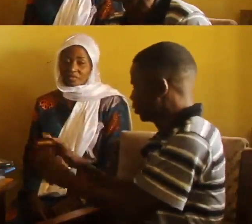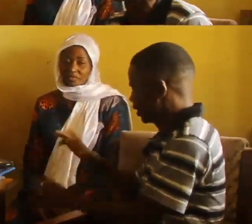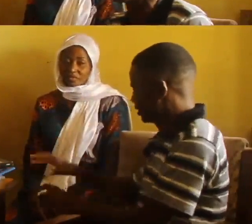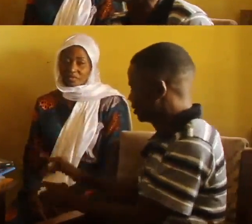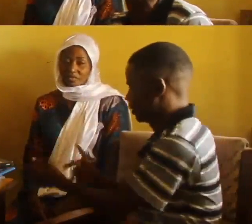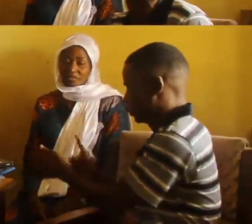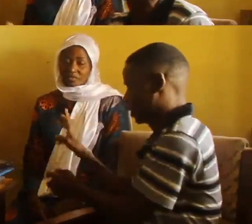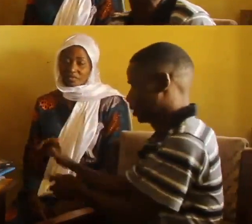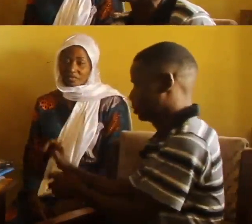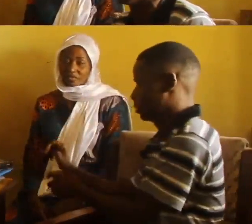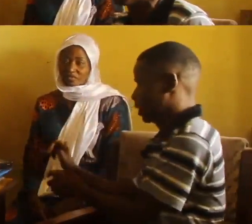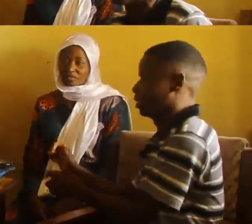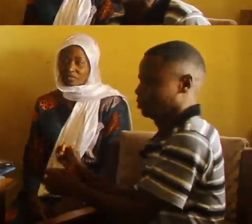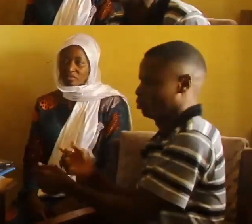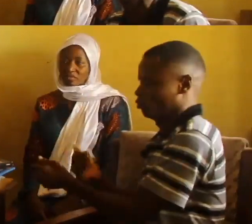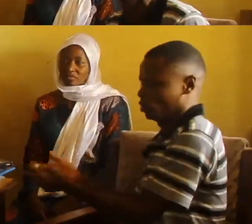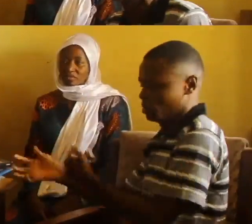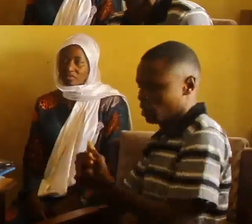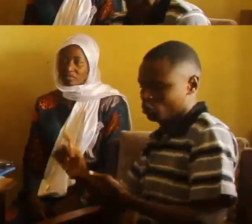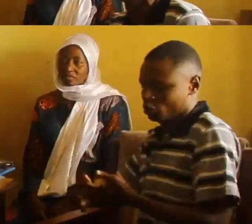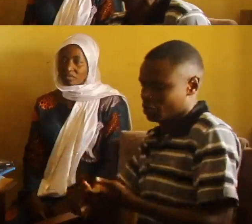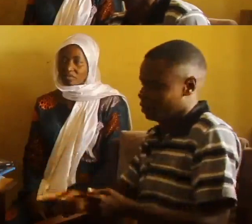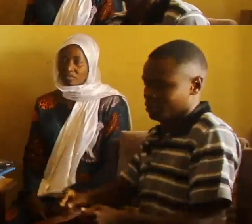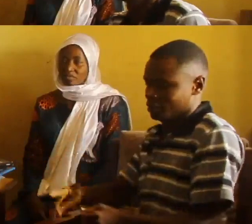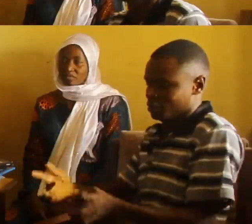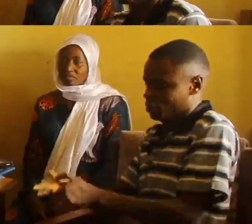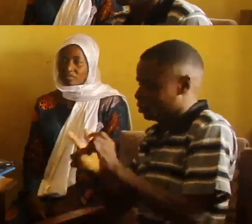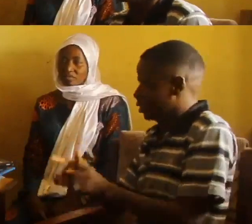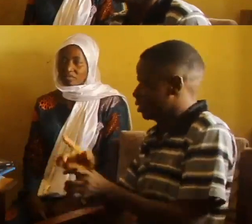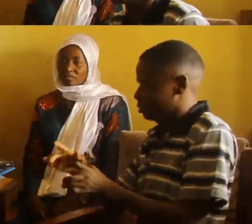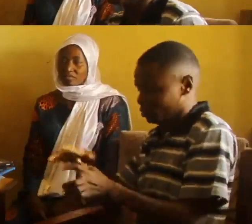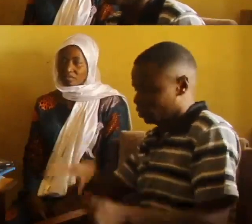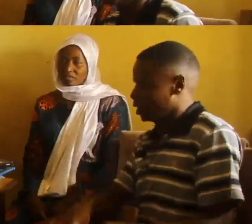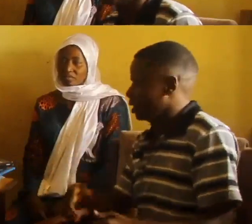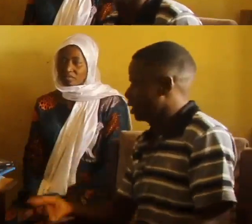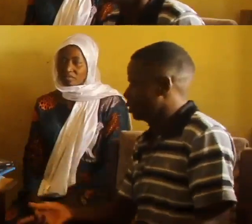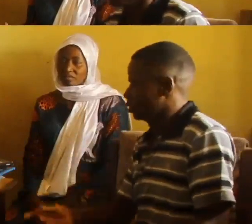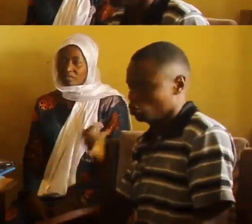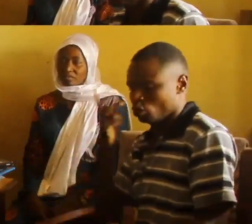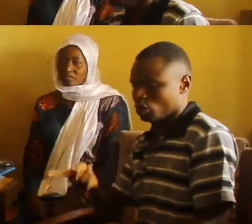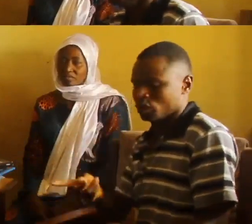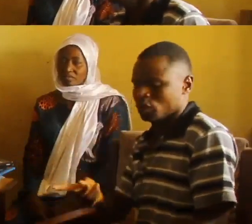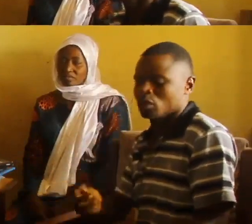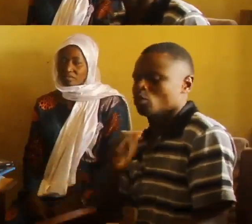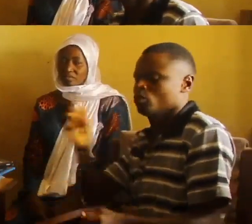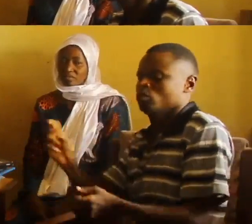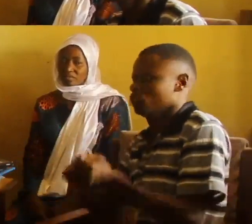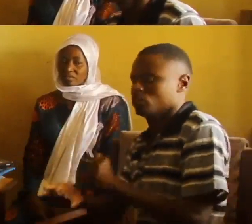responsibility to observe no more people before they came to Okay, so they have less feelings that the